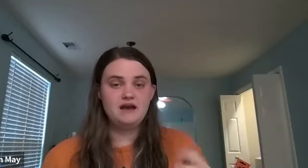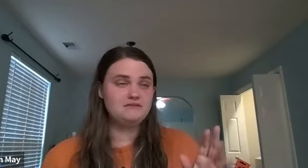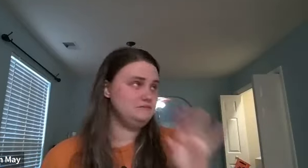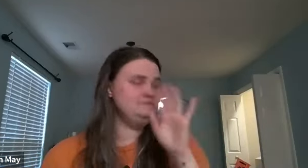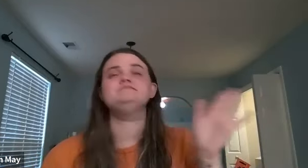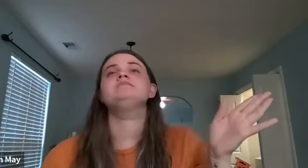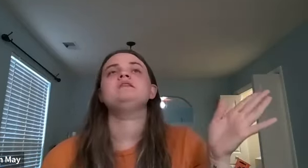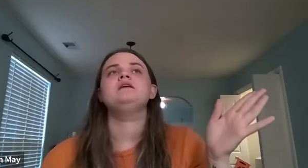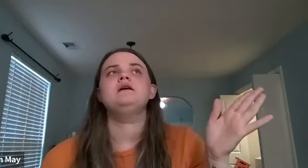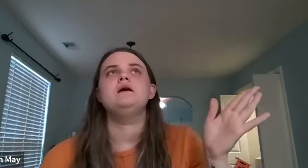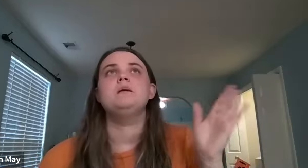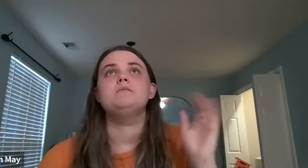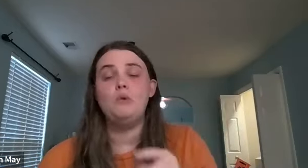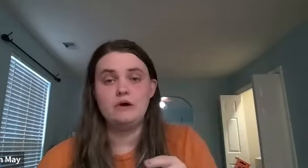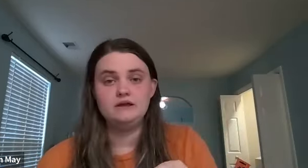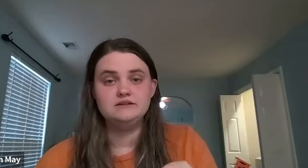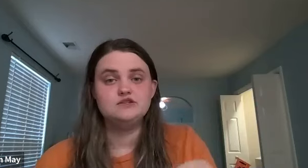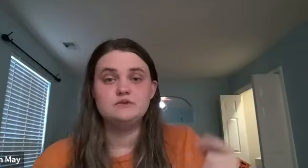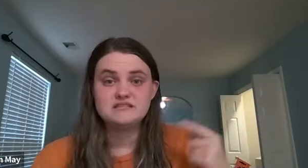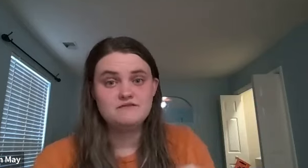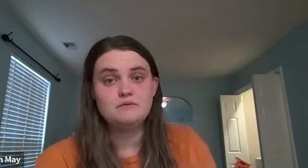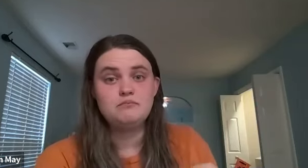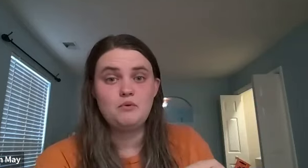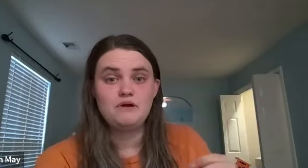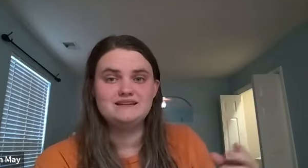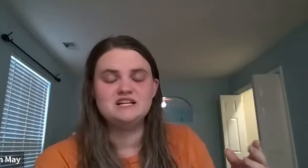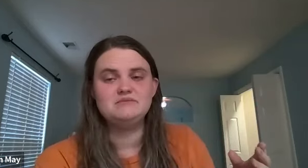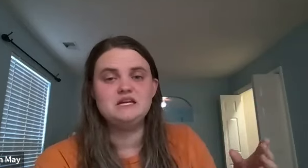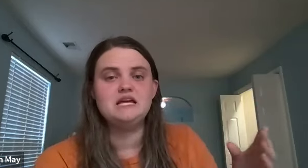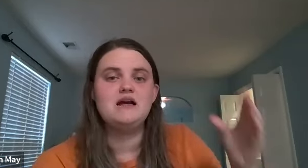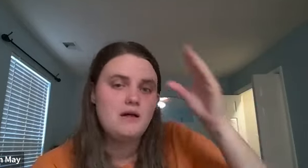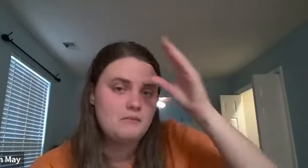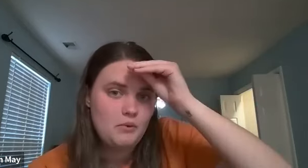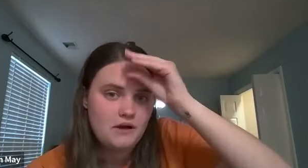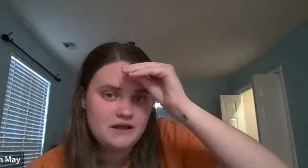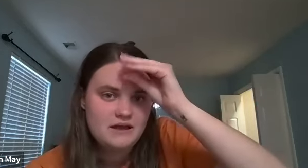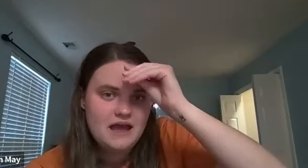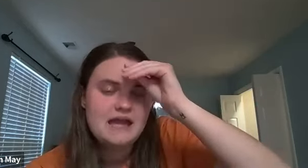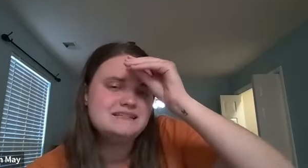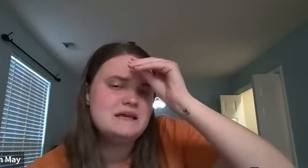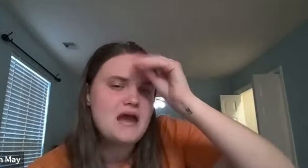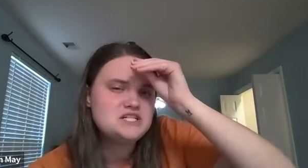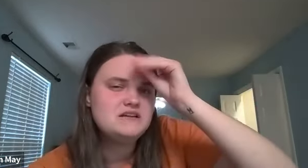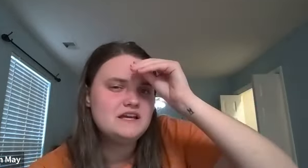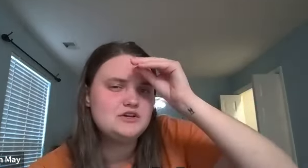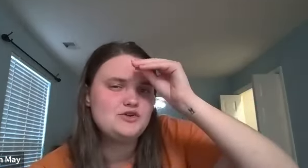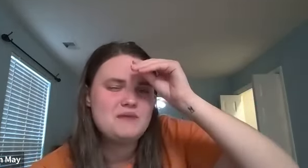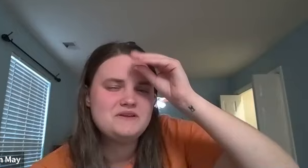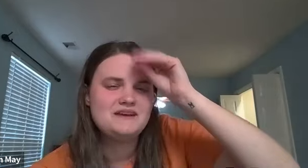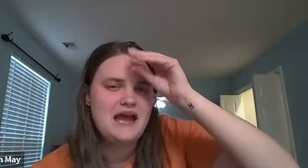have boy. So the sign for boy is going to be boy. And imagine it like you're grabbing the cap